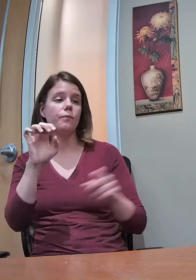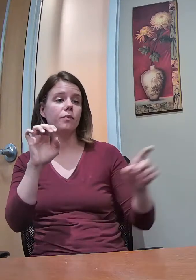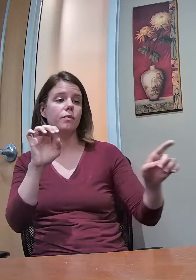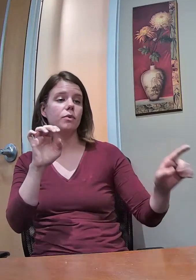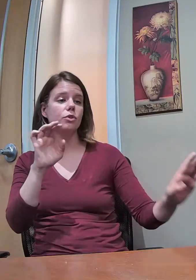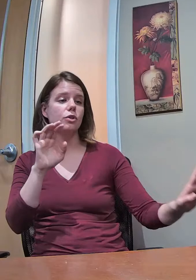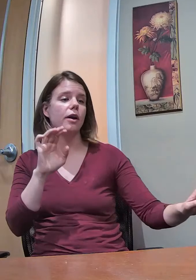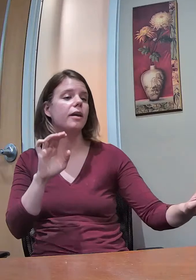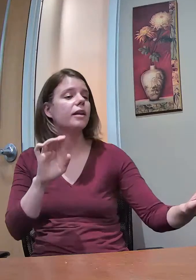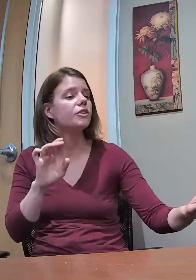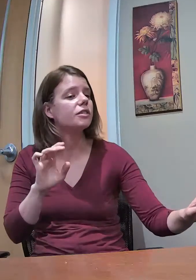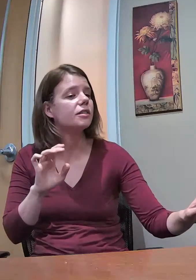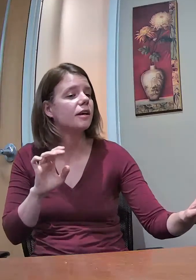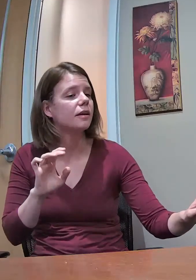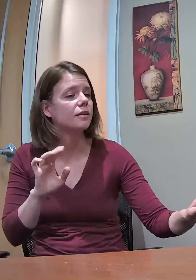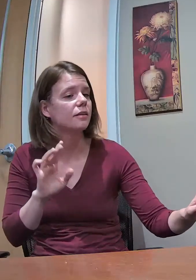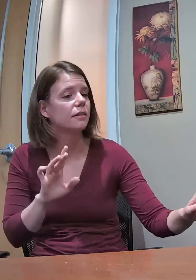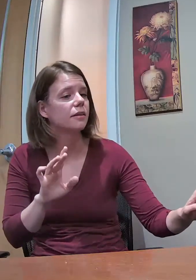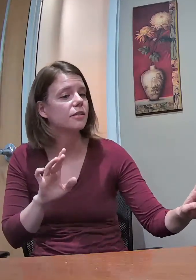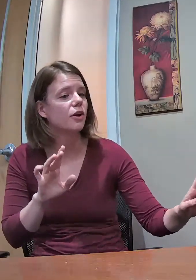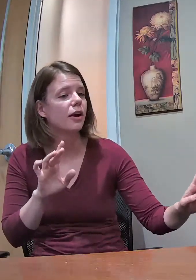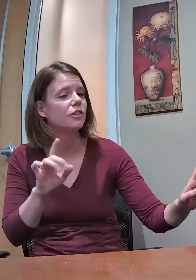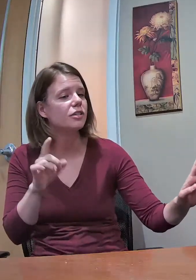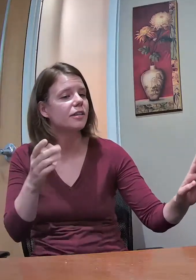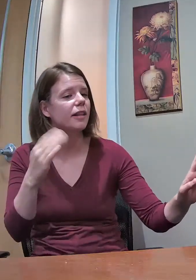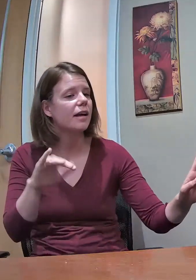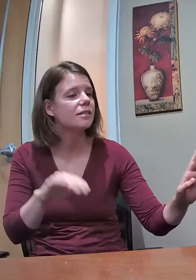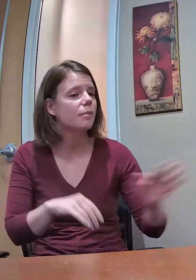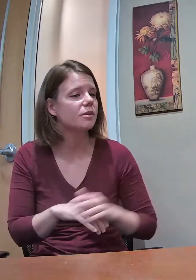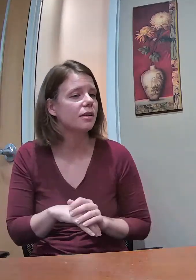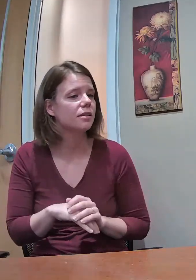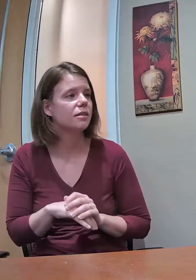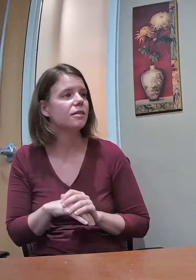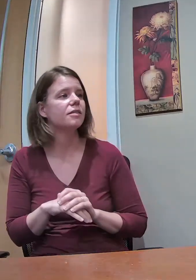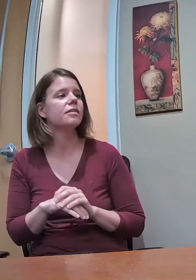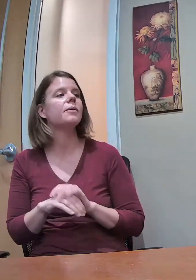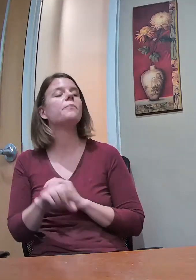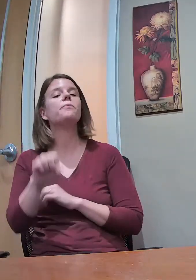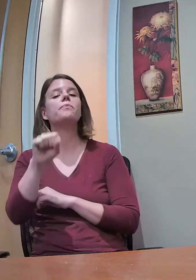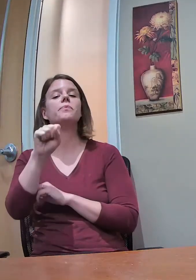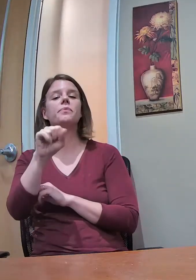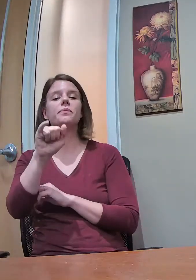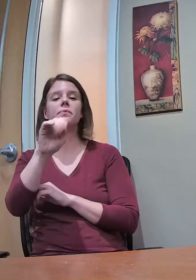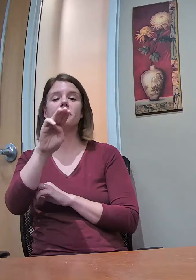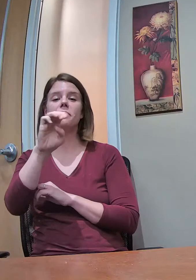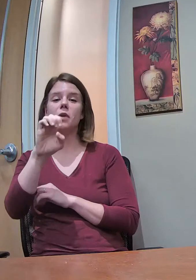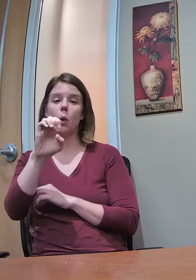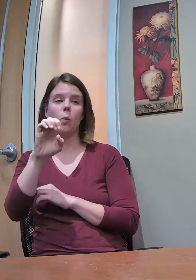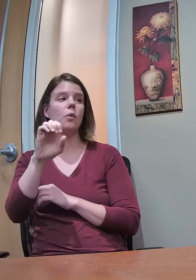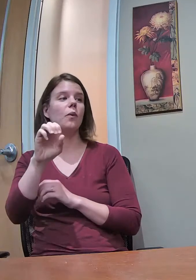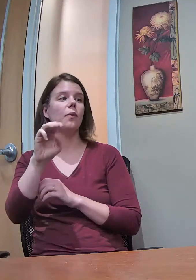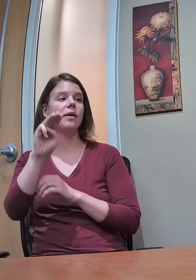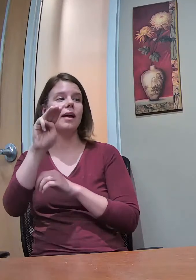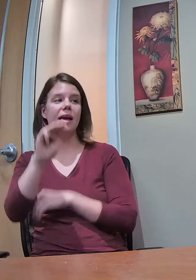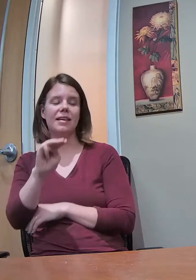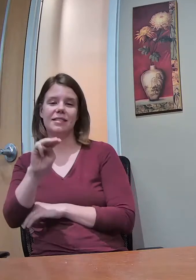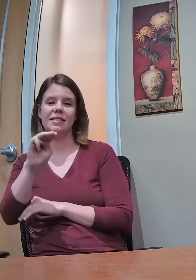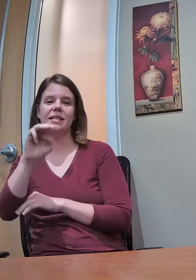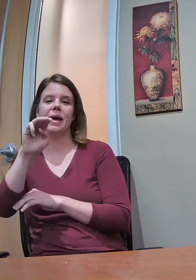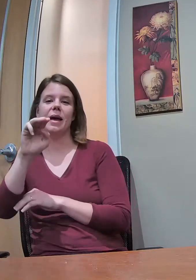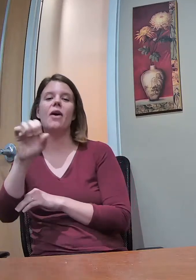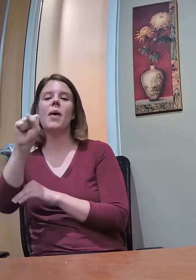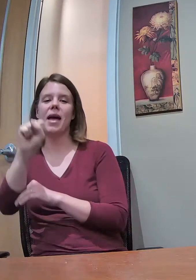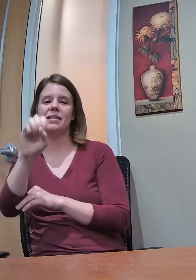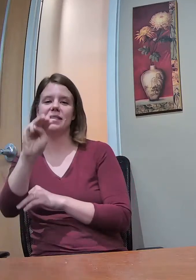Health Unit, and will not place, just the last Simcoe-Muskoka